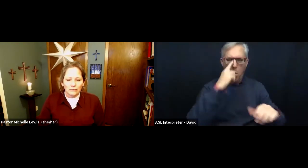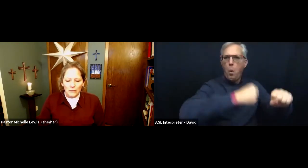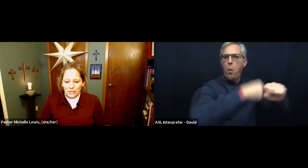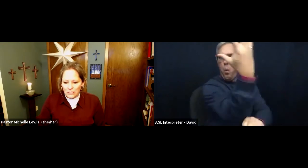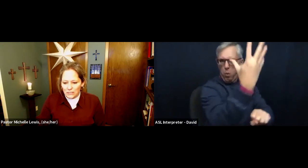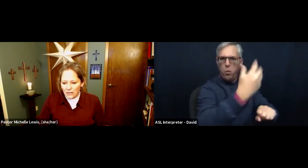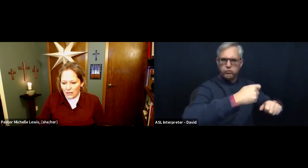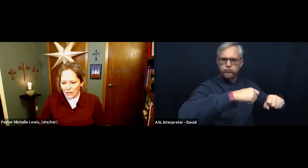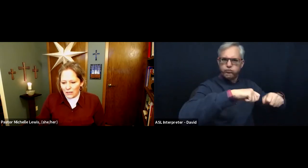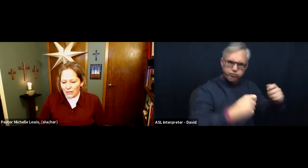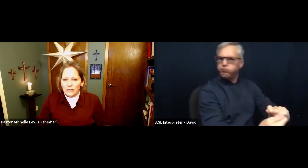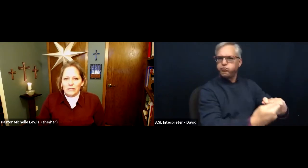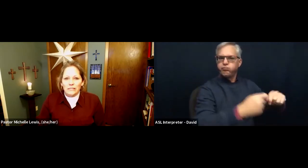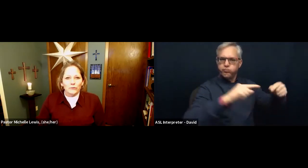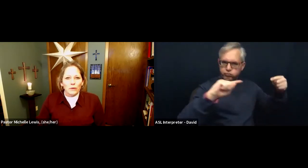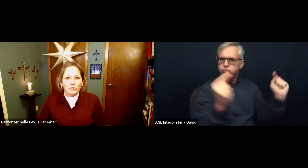This